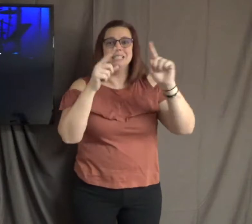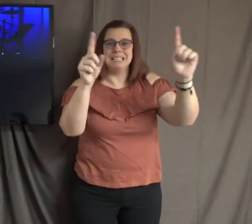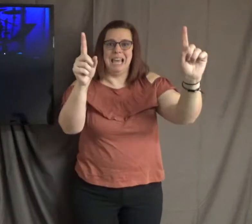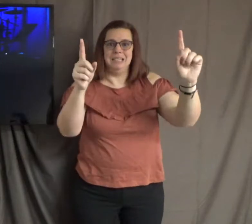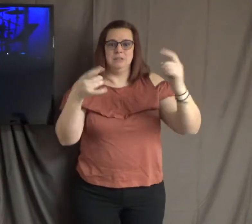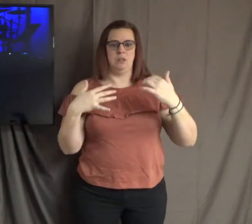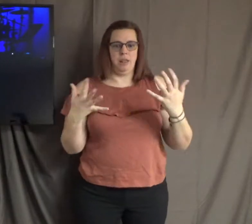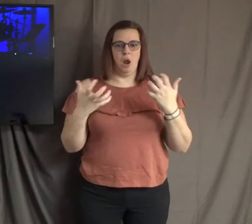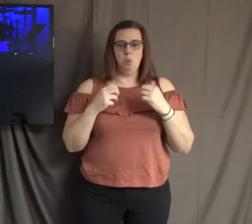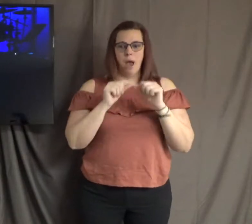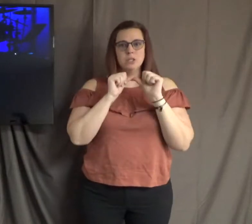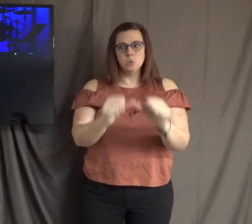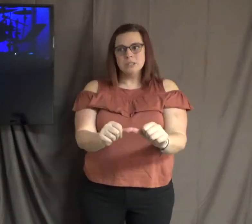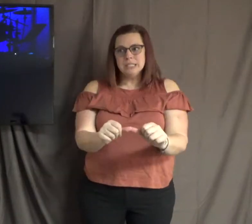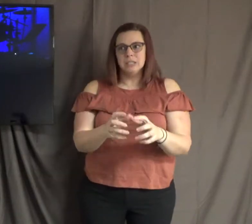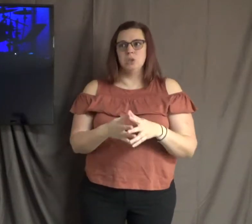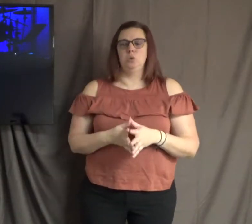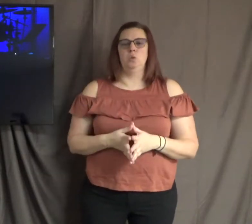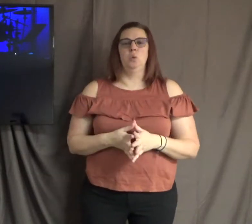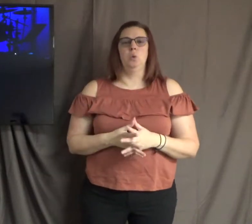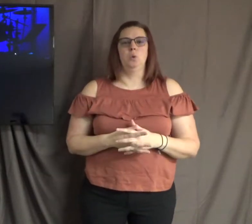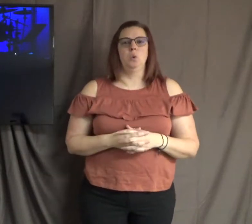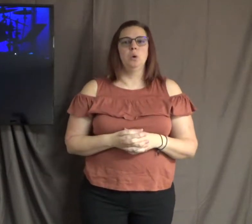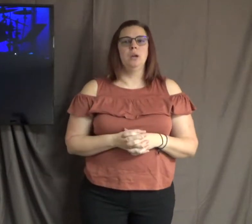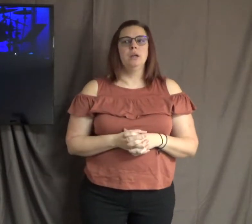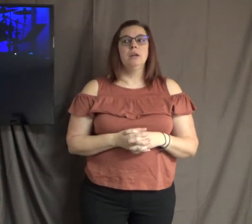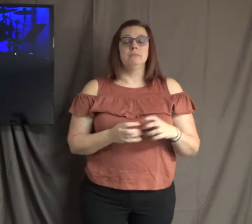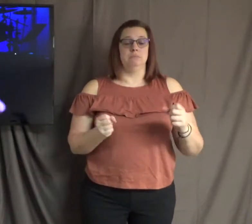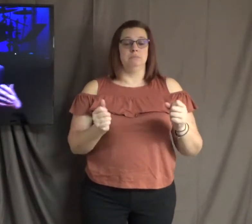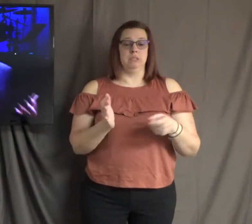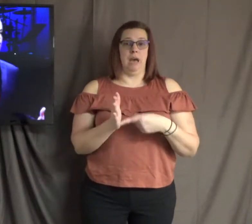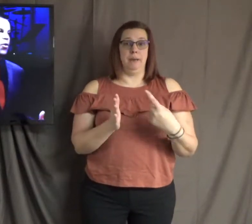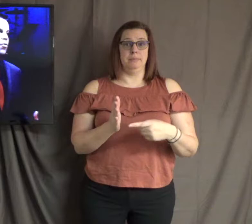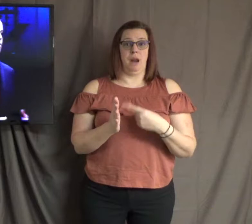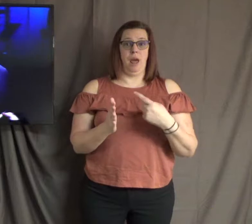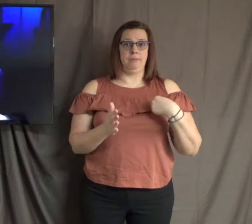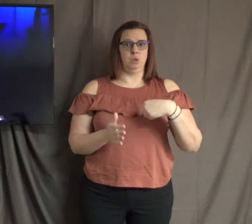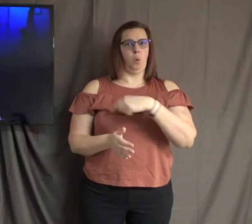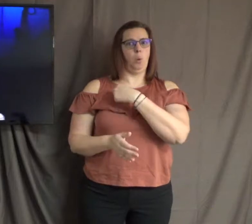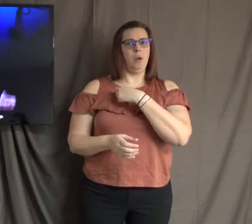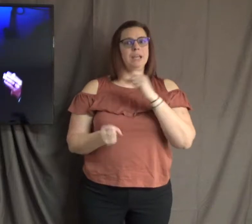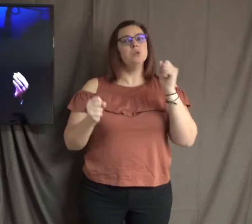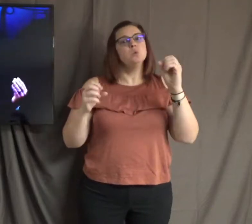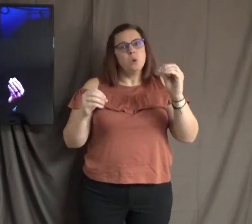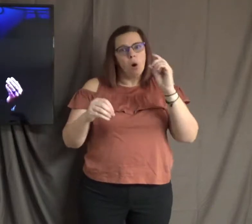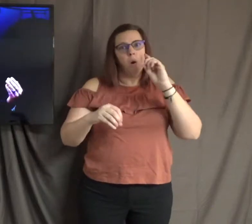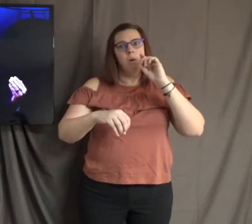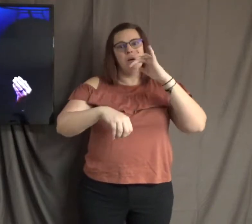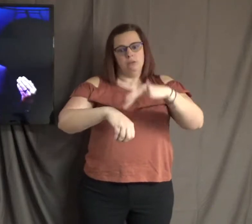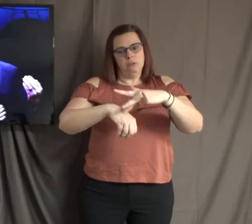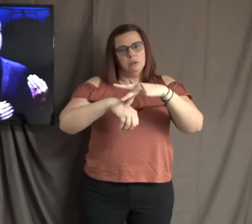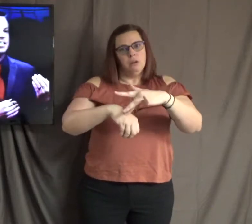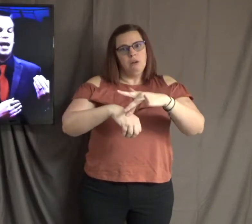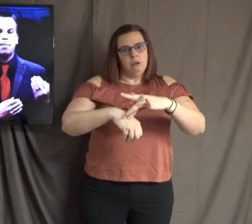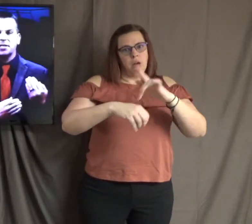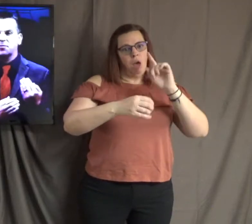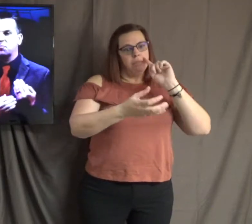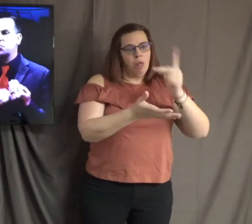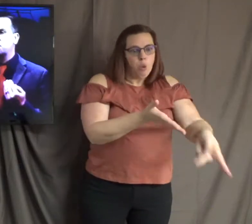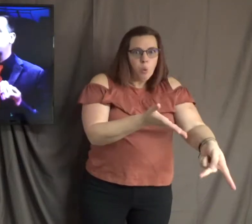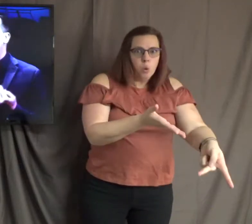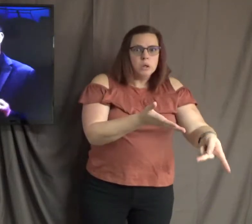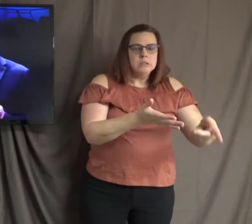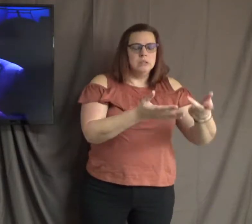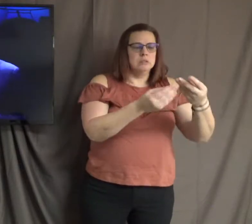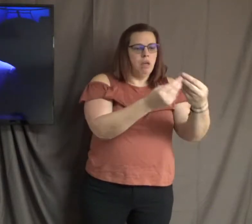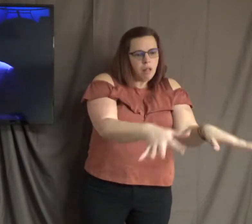continue to be. But sometimes we get so focused on the loss and letting it stop us from